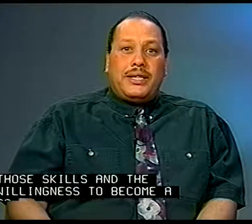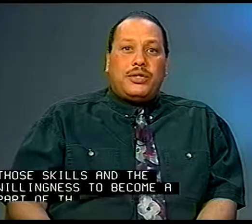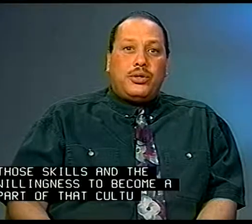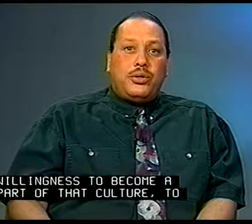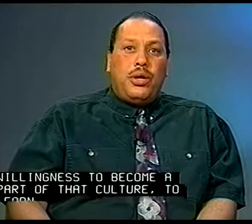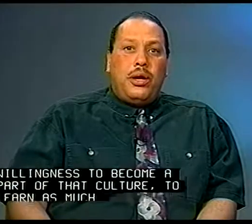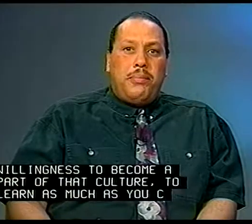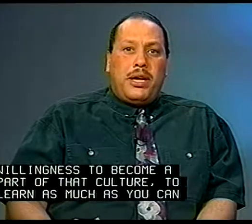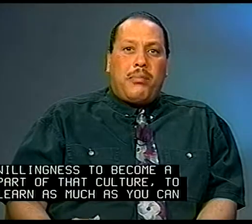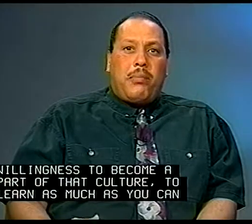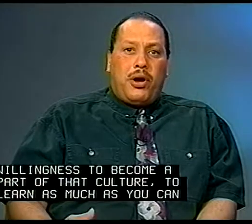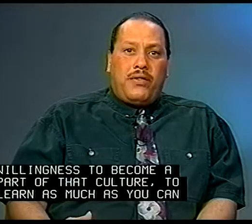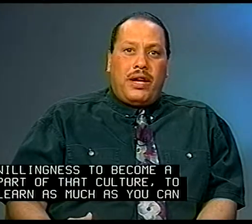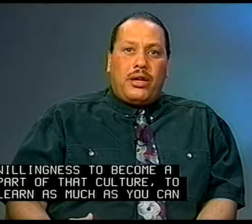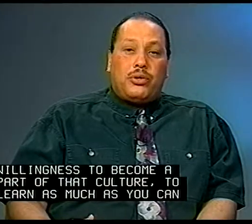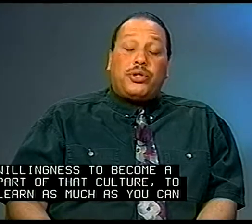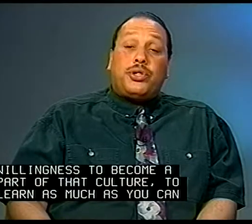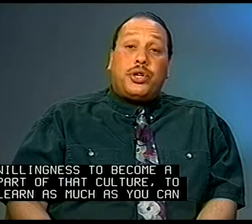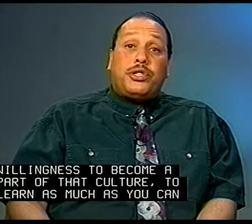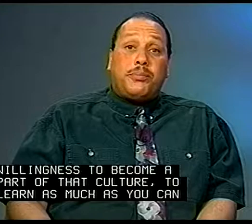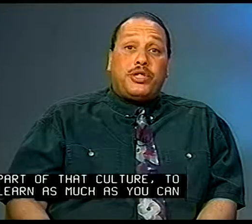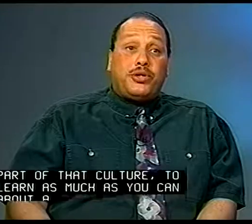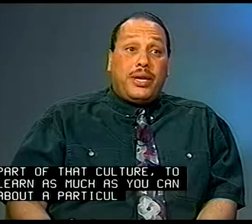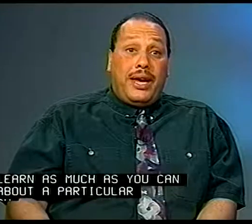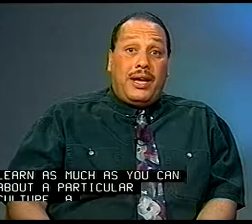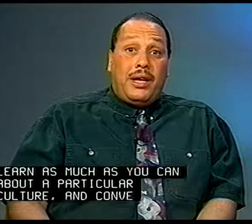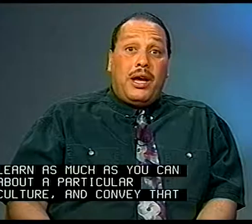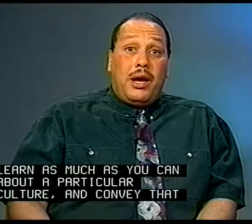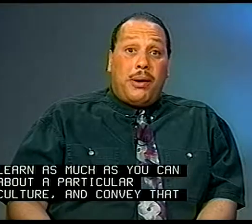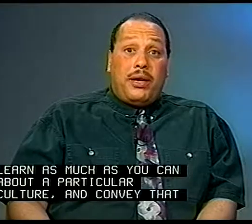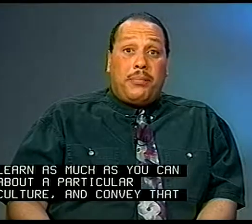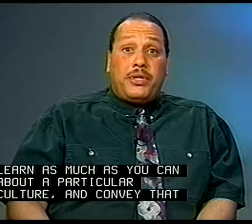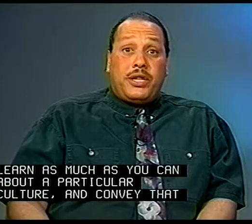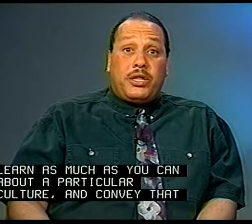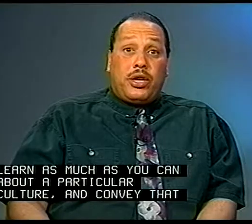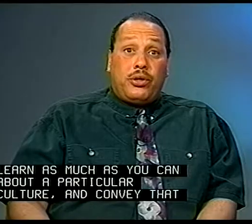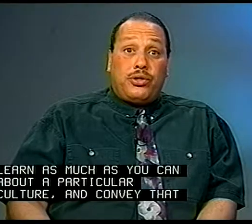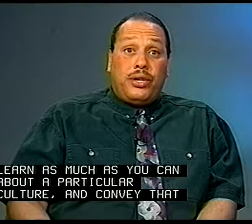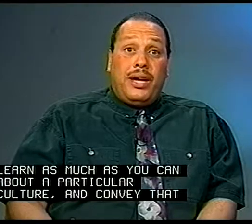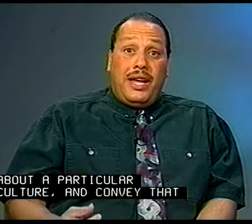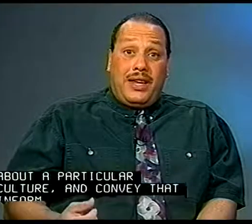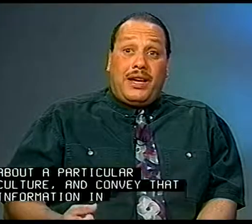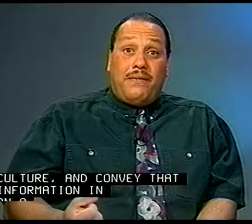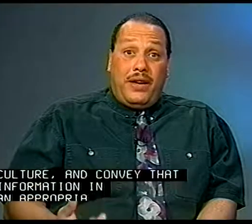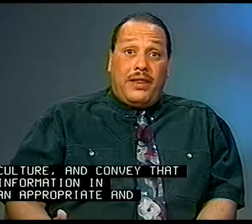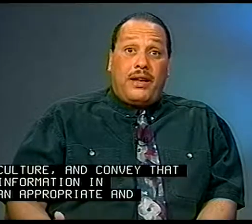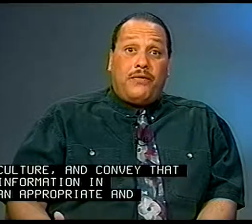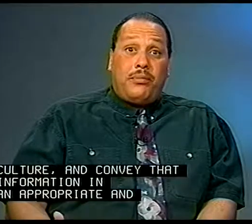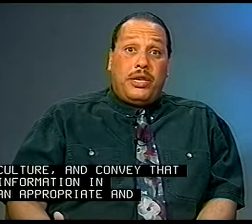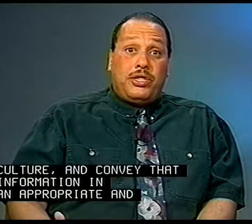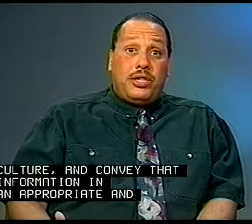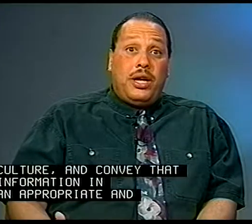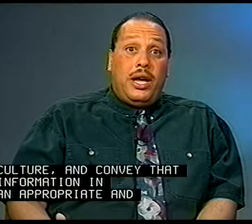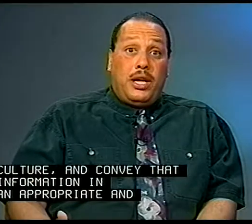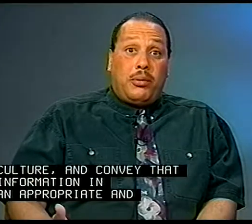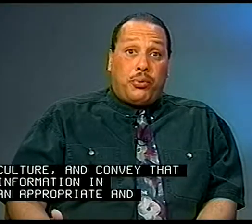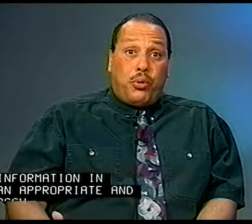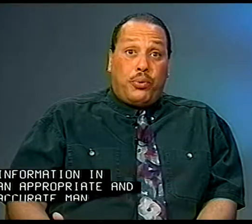to become a part of that culture, to learn as much as you can about a particular culture, and then convey that information in an appropriate